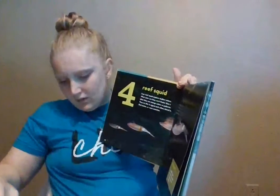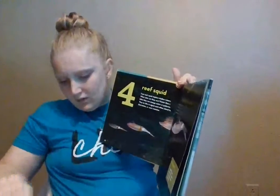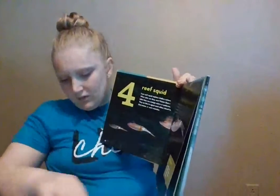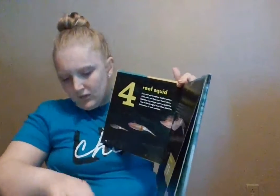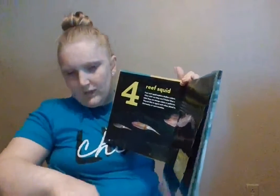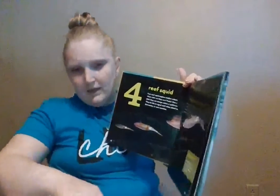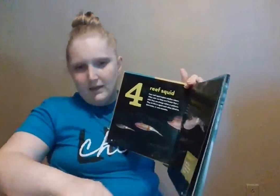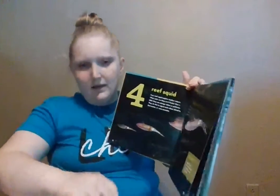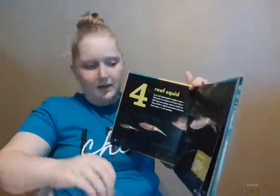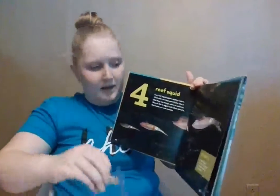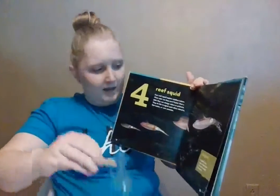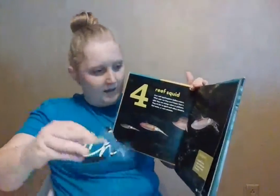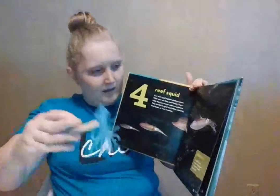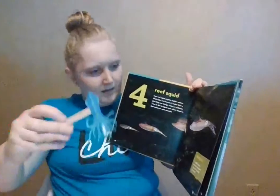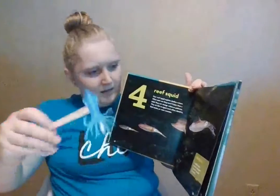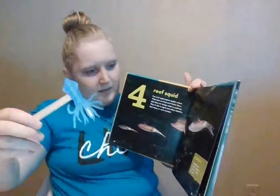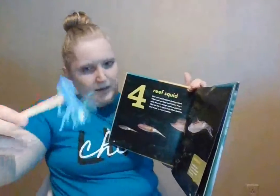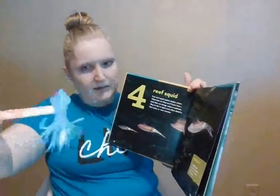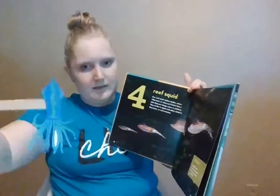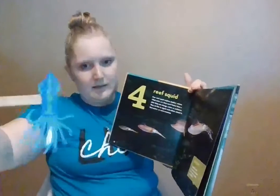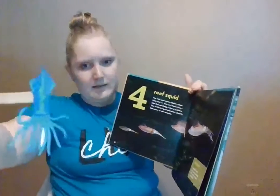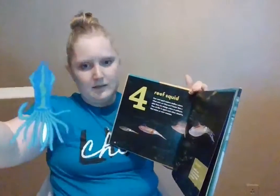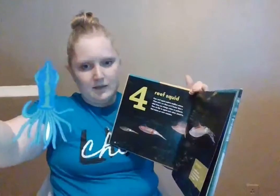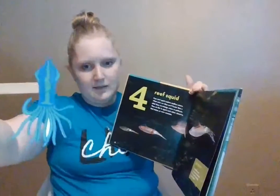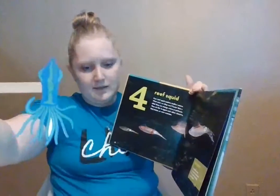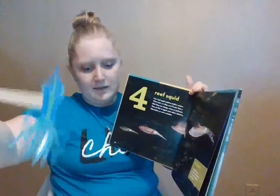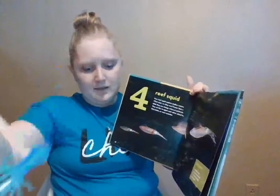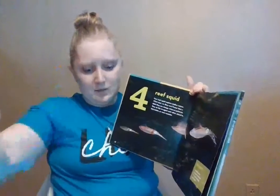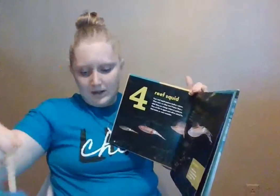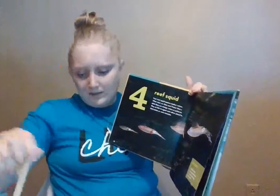So they look like this. This is a squid.